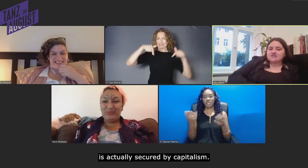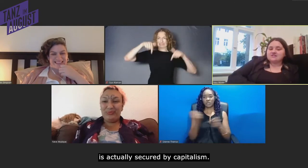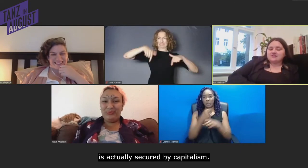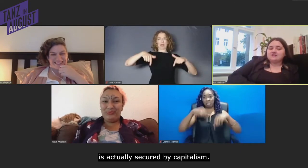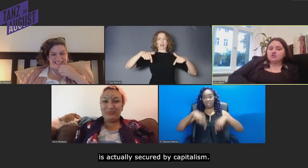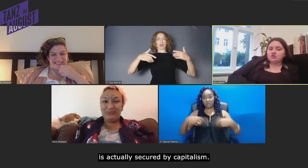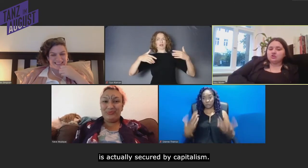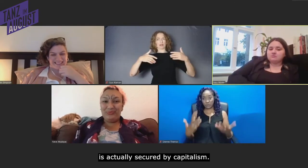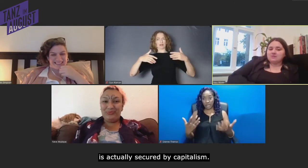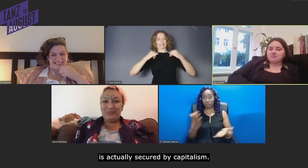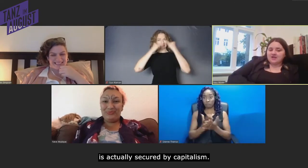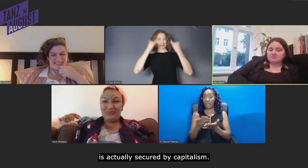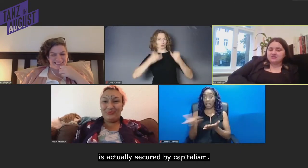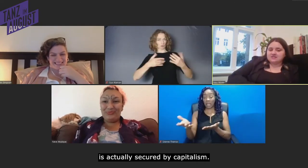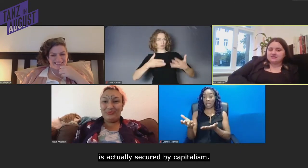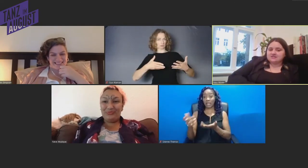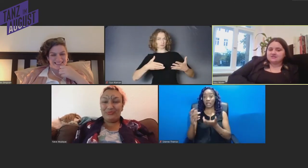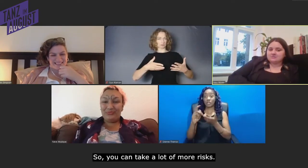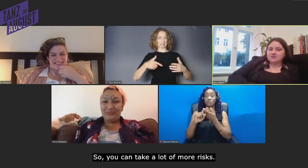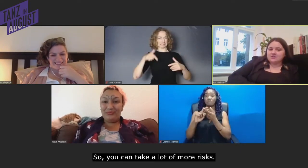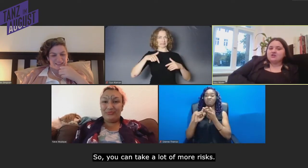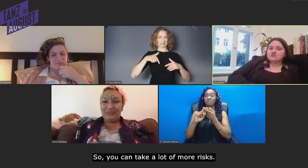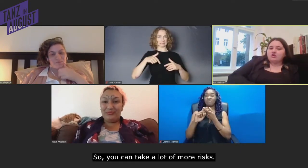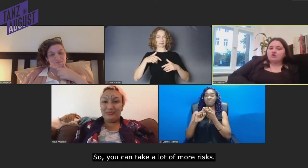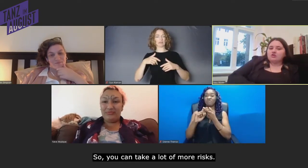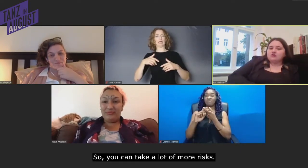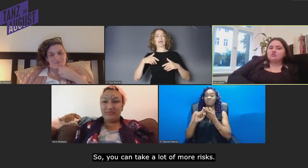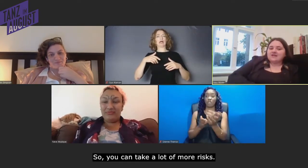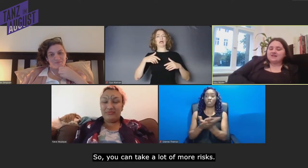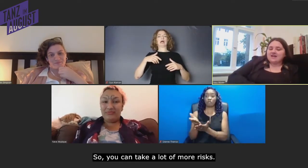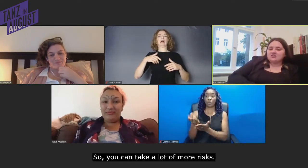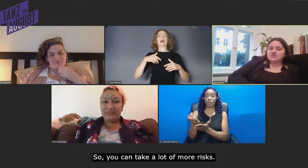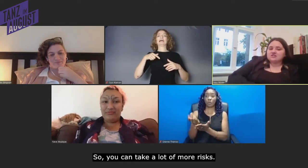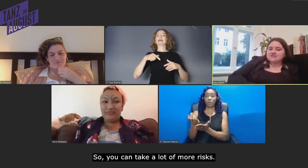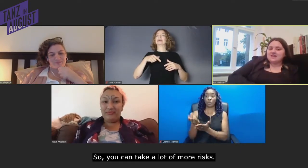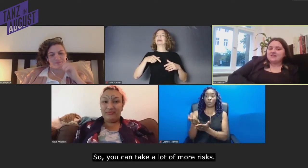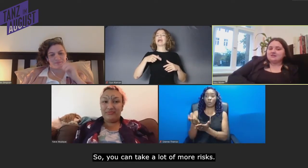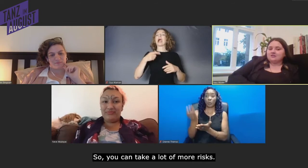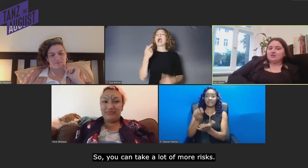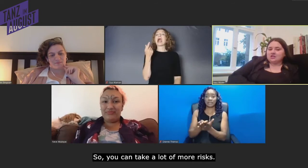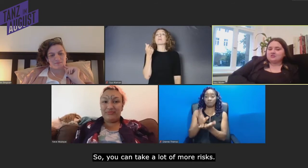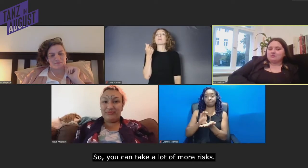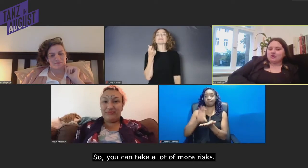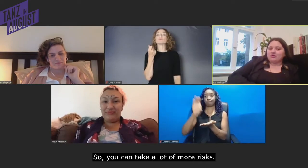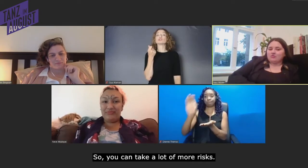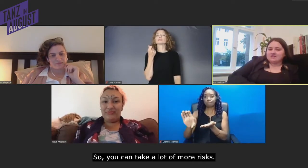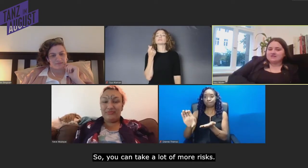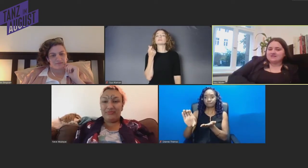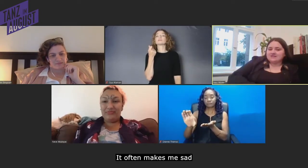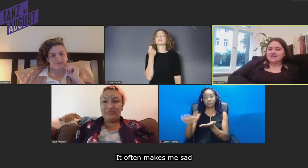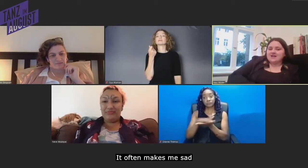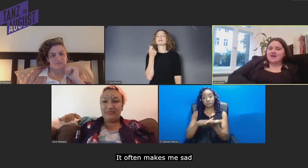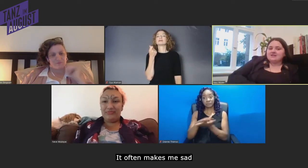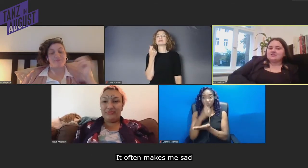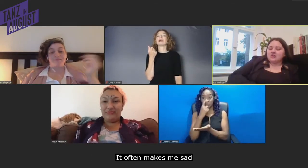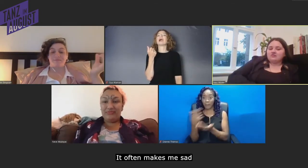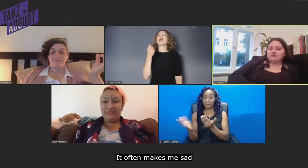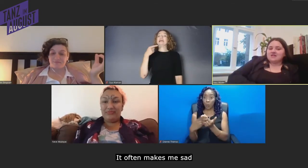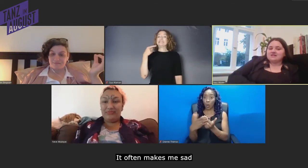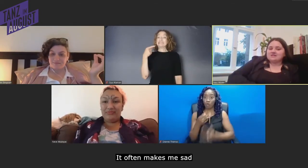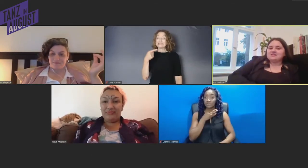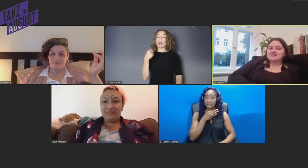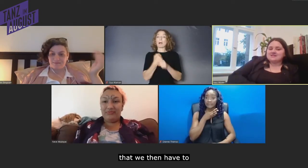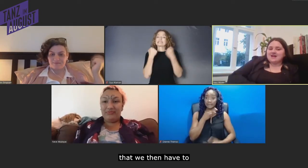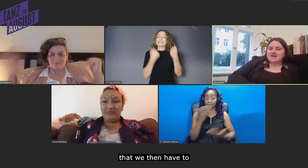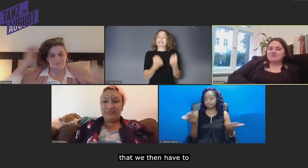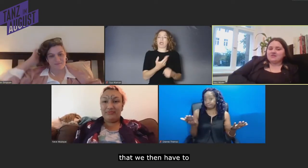actually secured by capitalism. So you can actually take a lot more risk. And it often makes